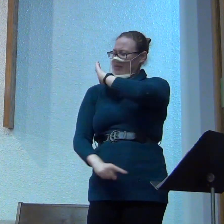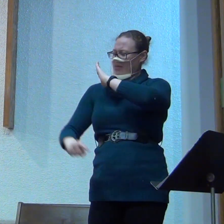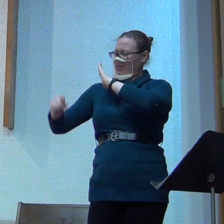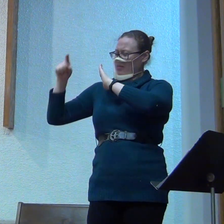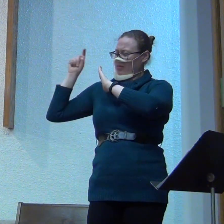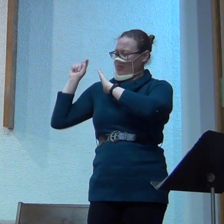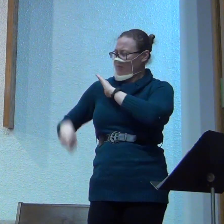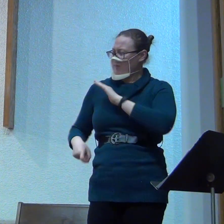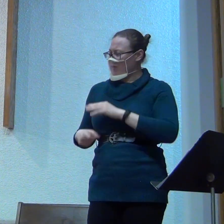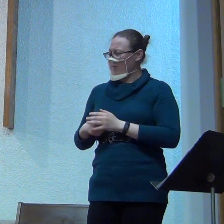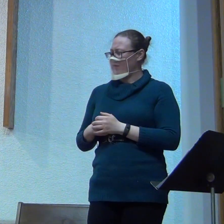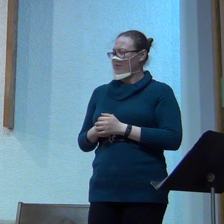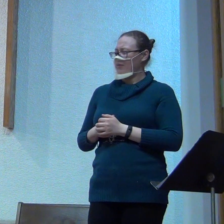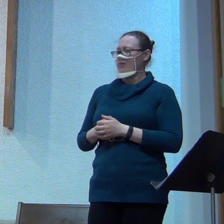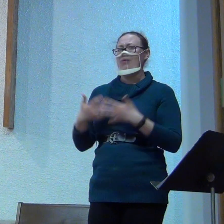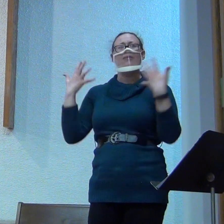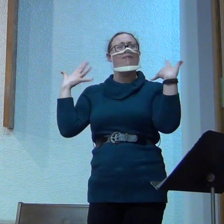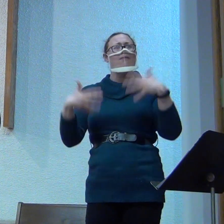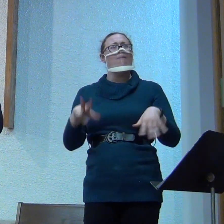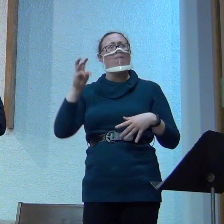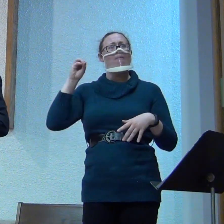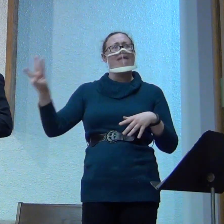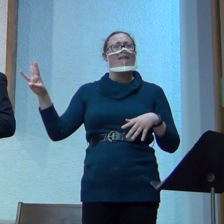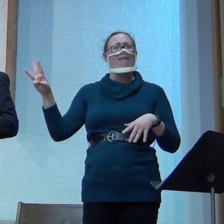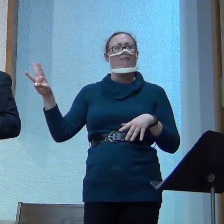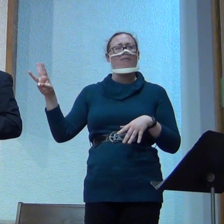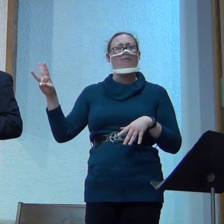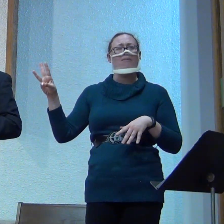Wow. So something